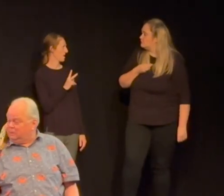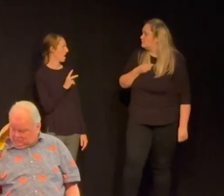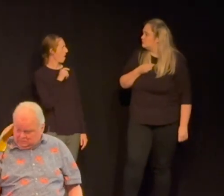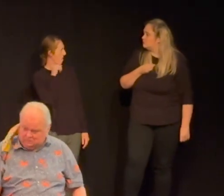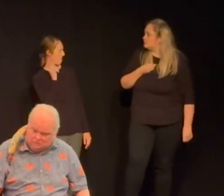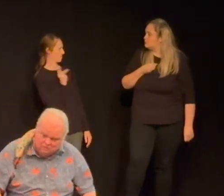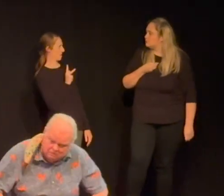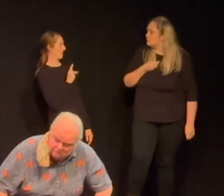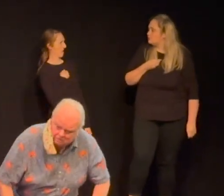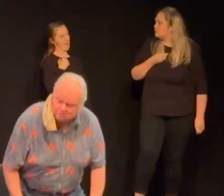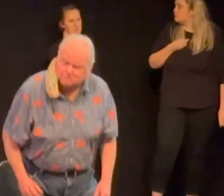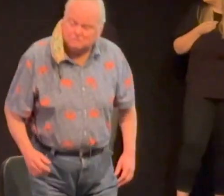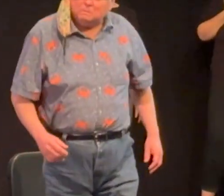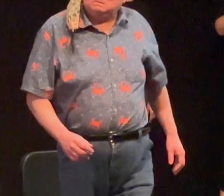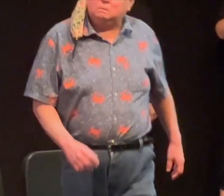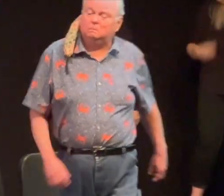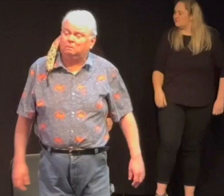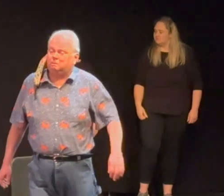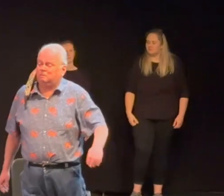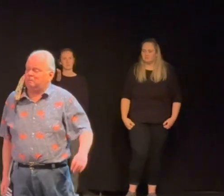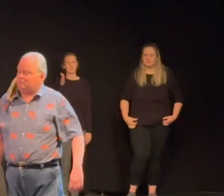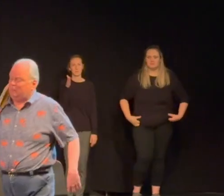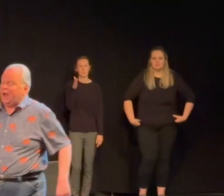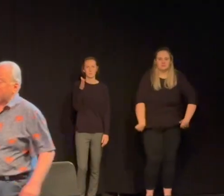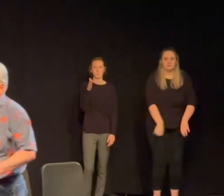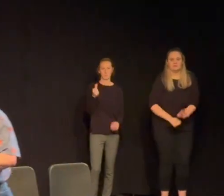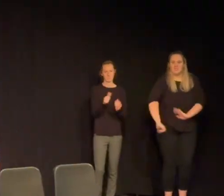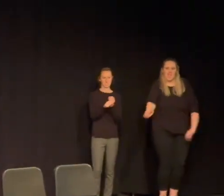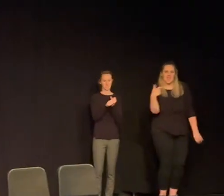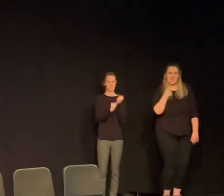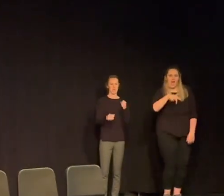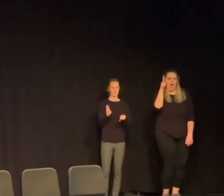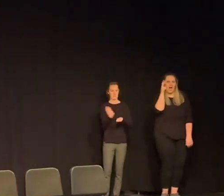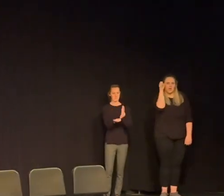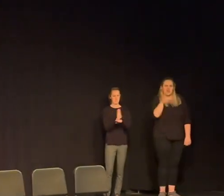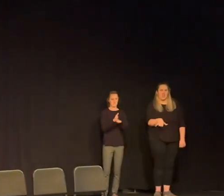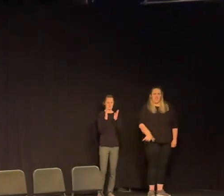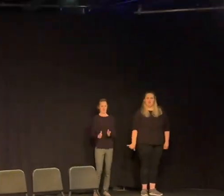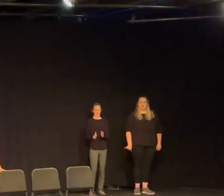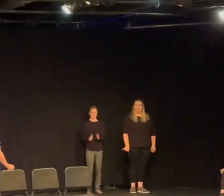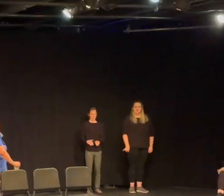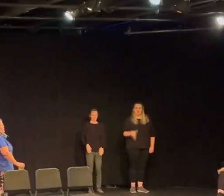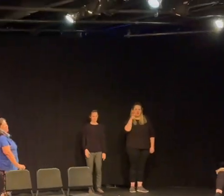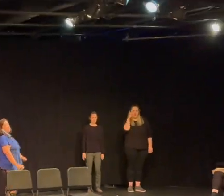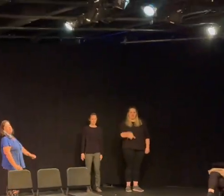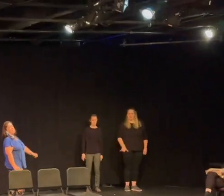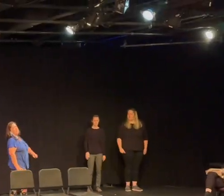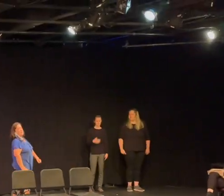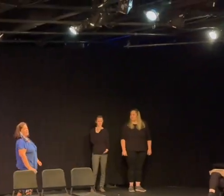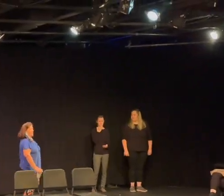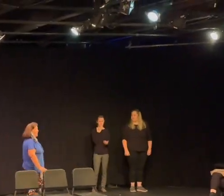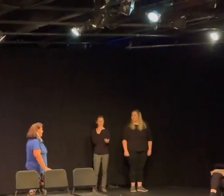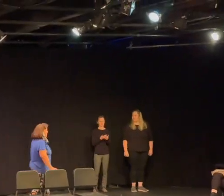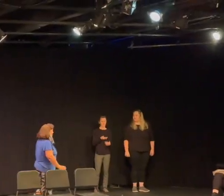Okay, I will. Holy shit, what a busybody. I heard that. Good, I won't have to